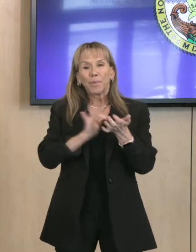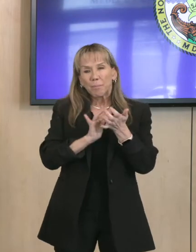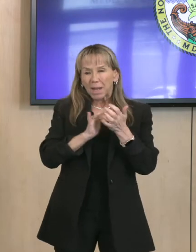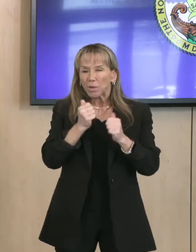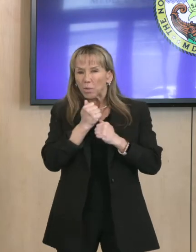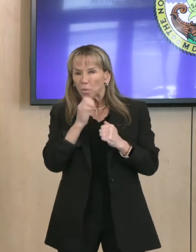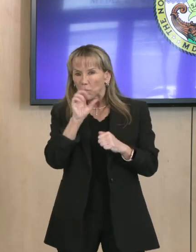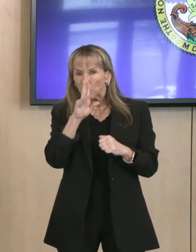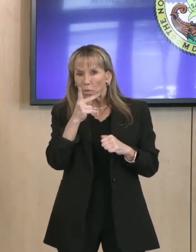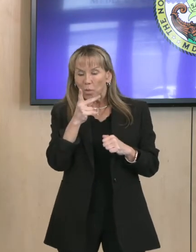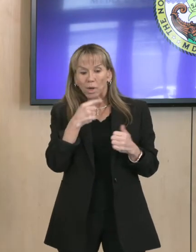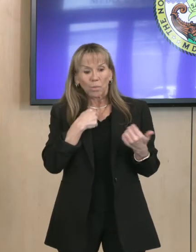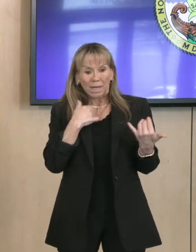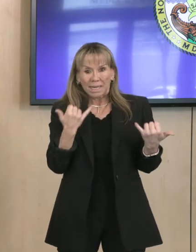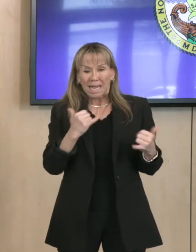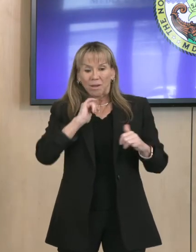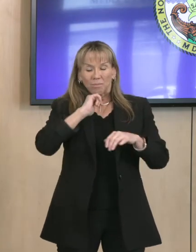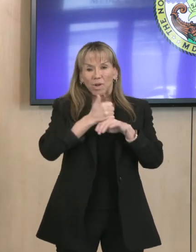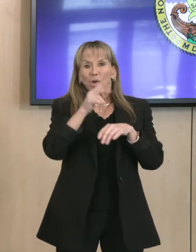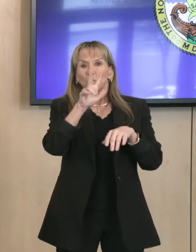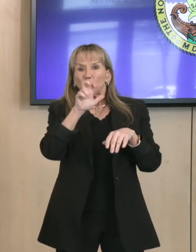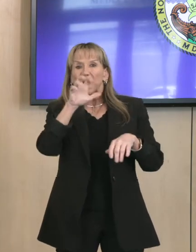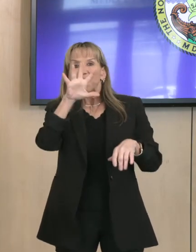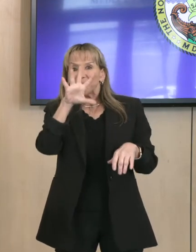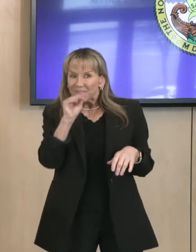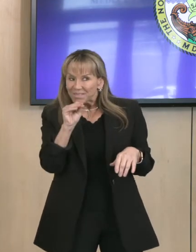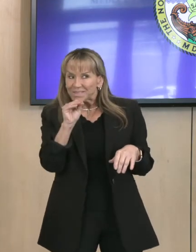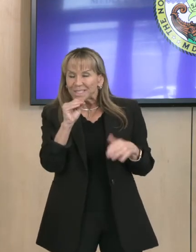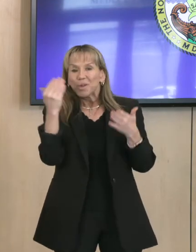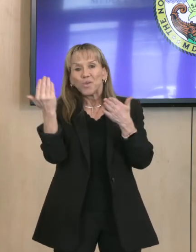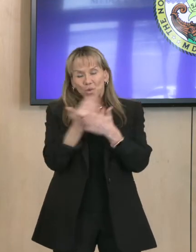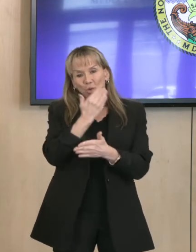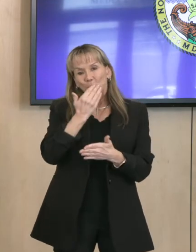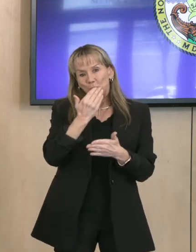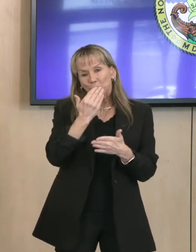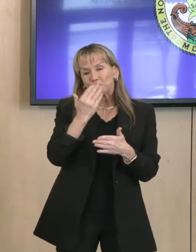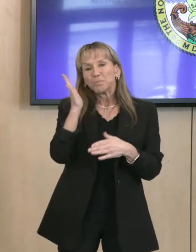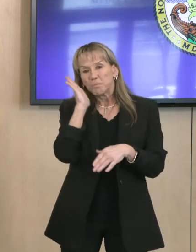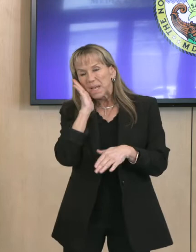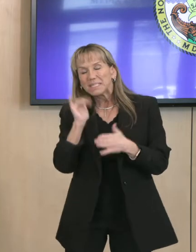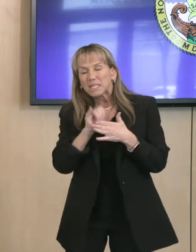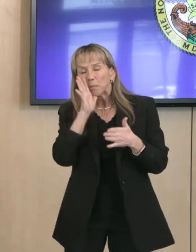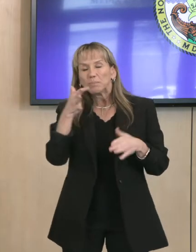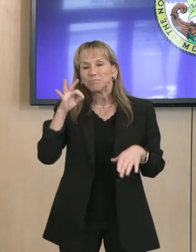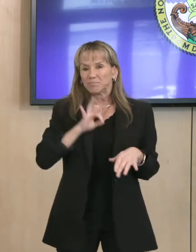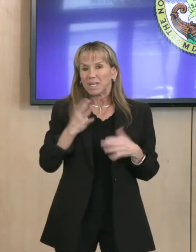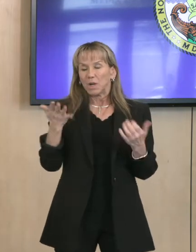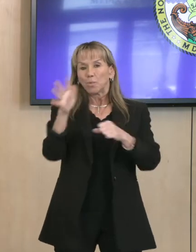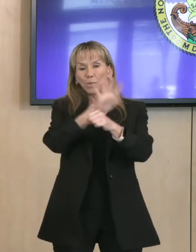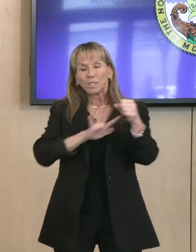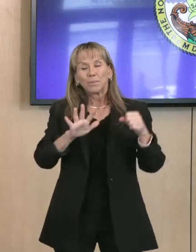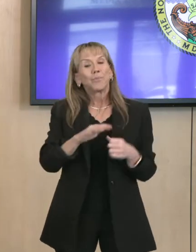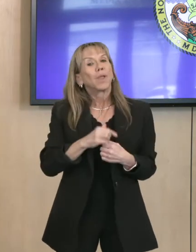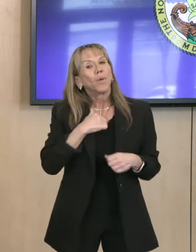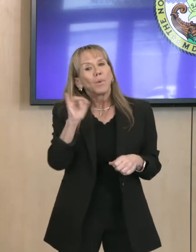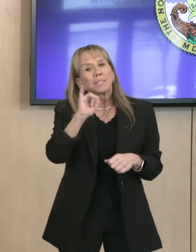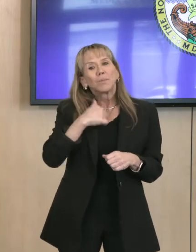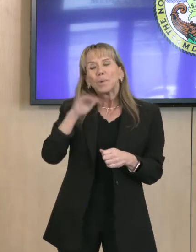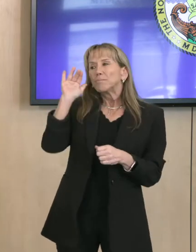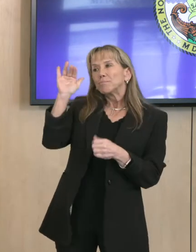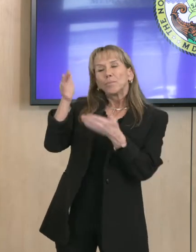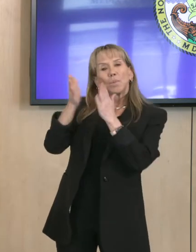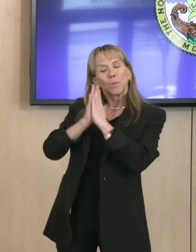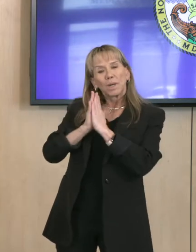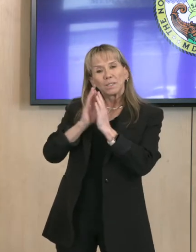create 250 new hospital beds that would be a regional asset. We have also requested from the state of California a